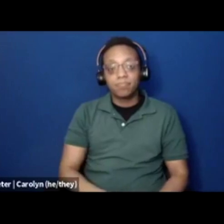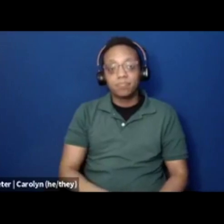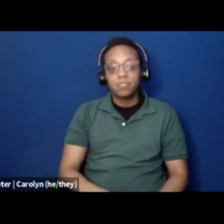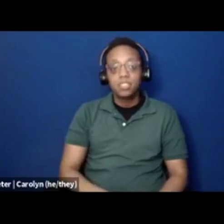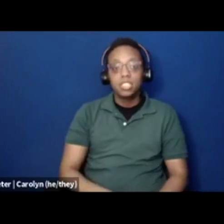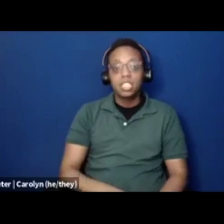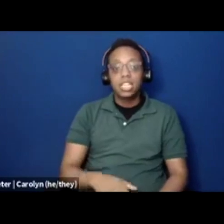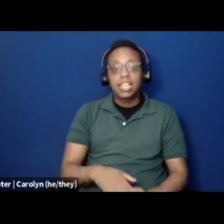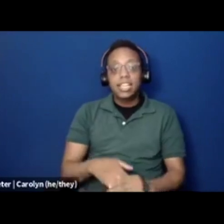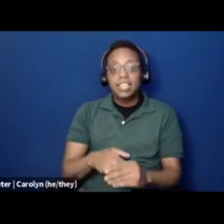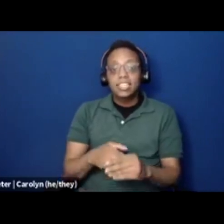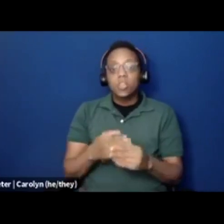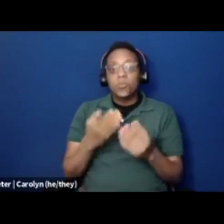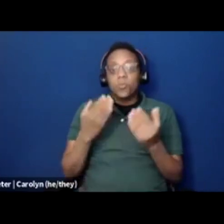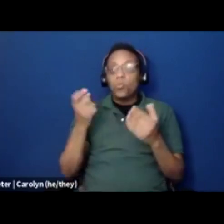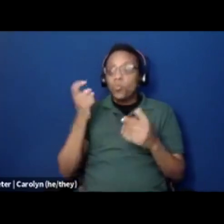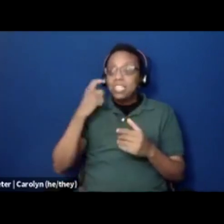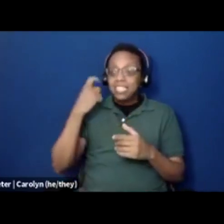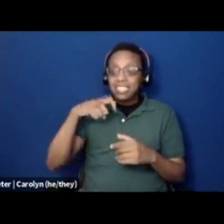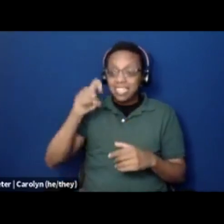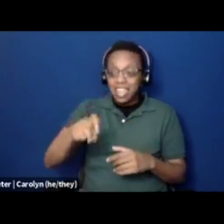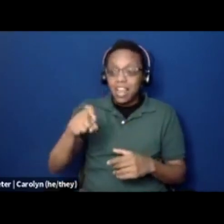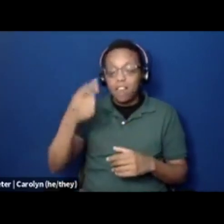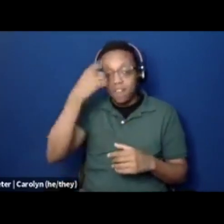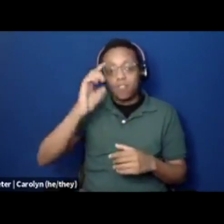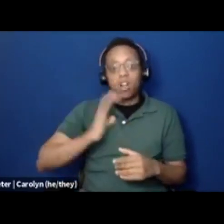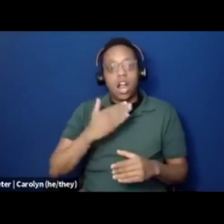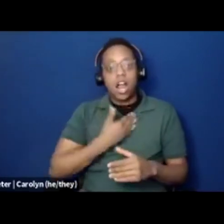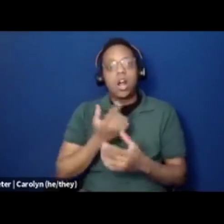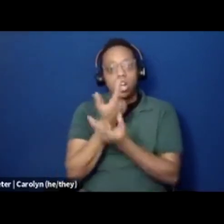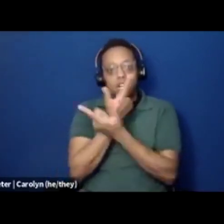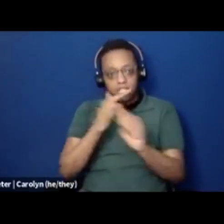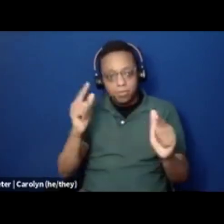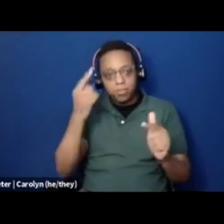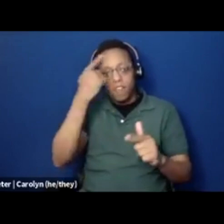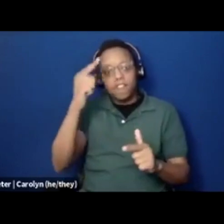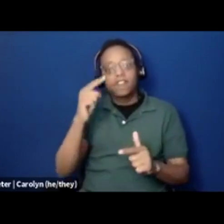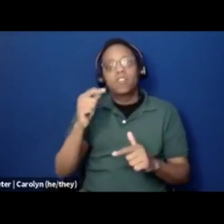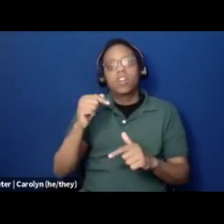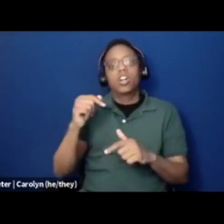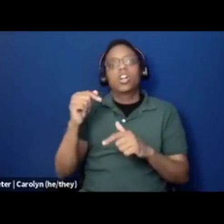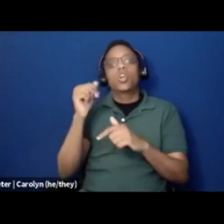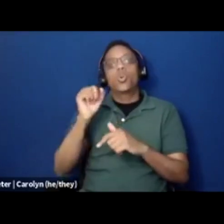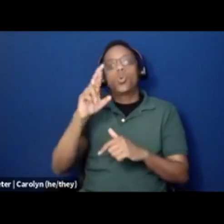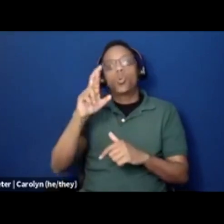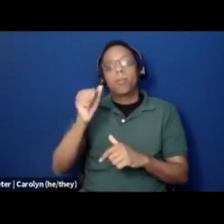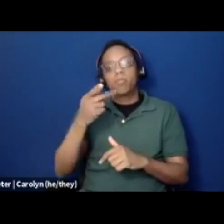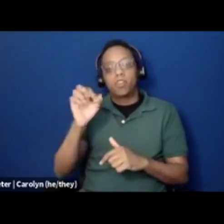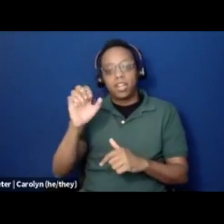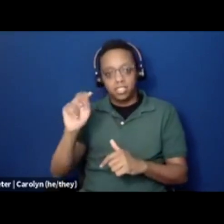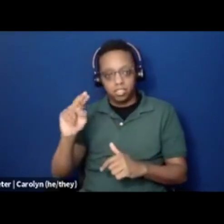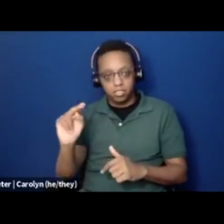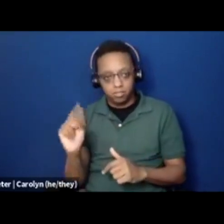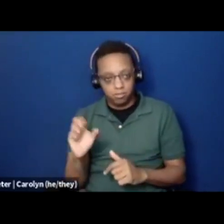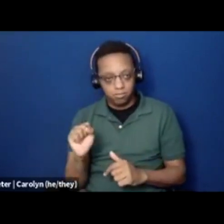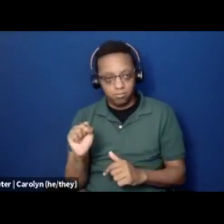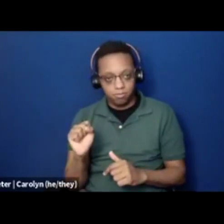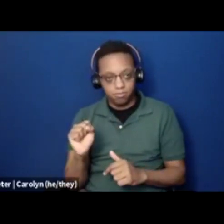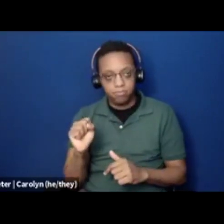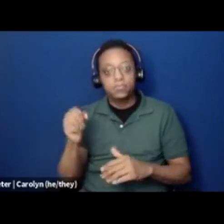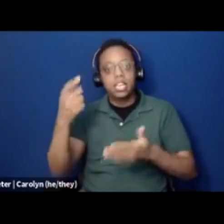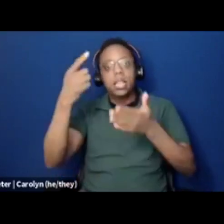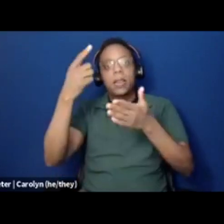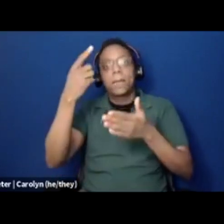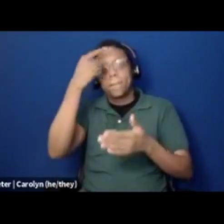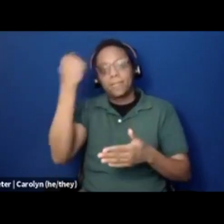have the reparations that we deserve, because yes, Black trans people are owed reparations as well. And that is along within that